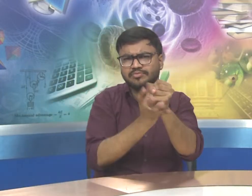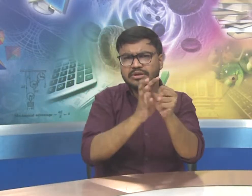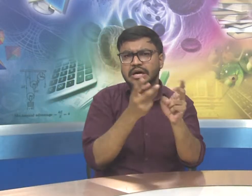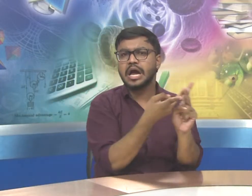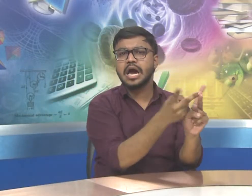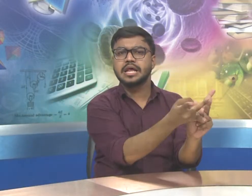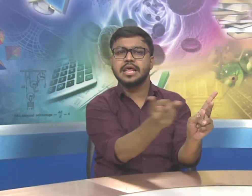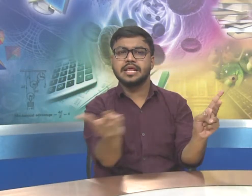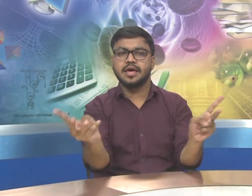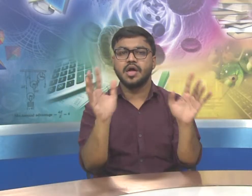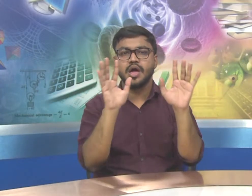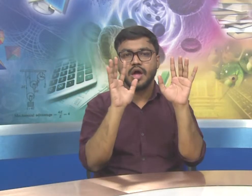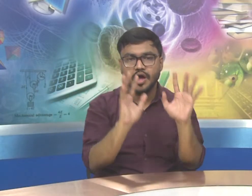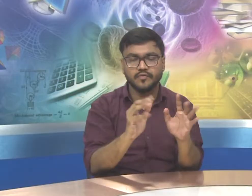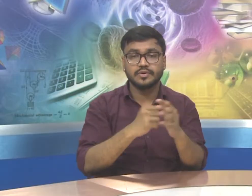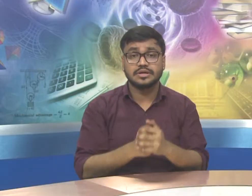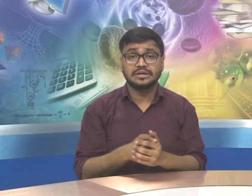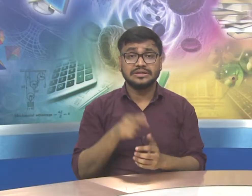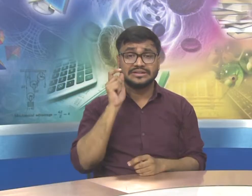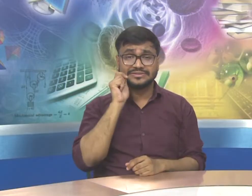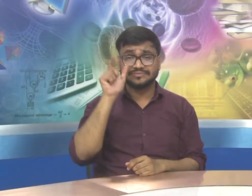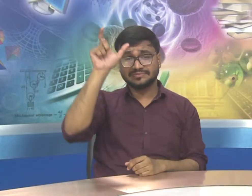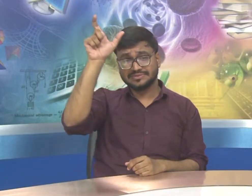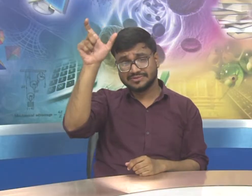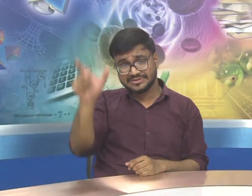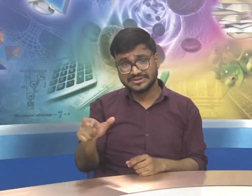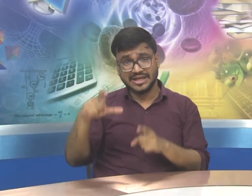Atomic mass is the weight of an atom.